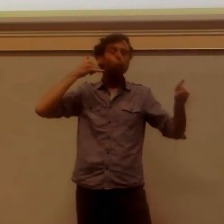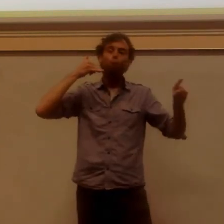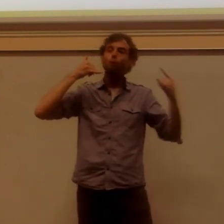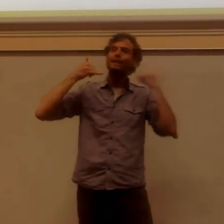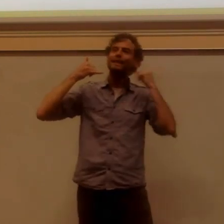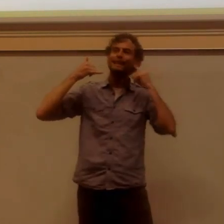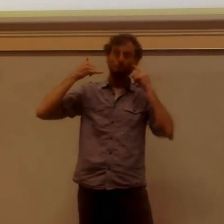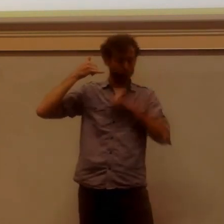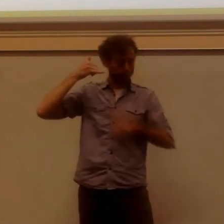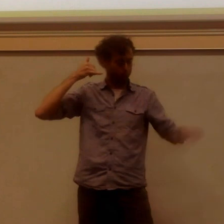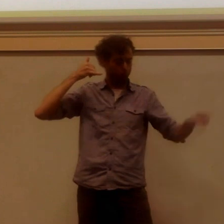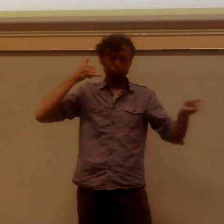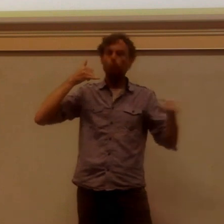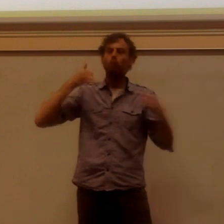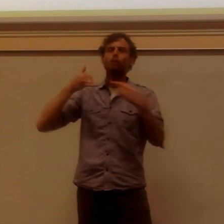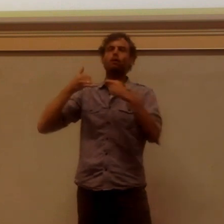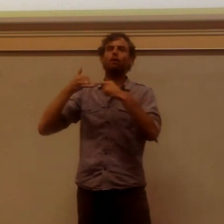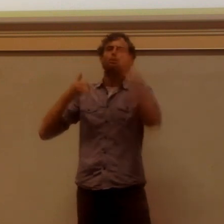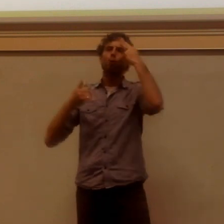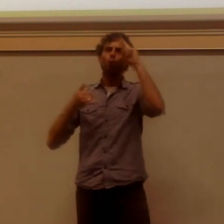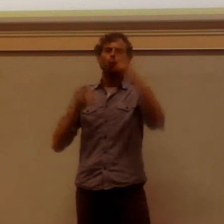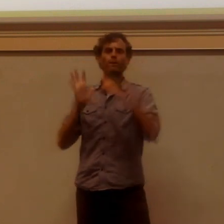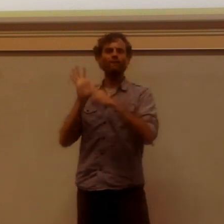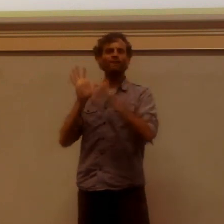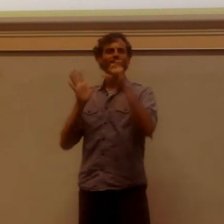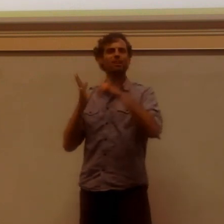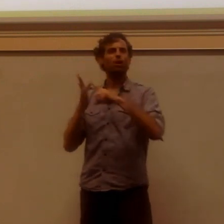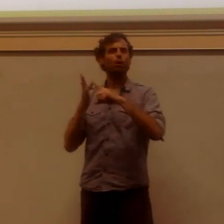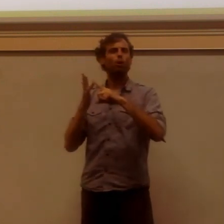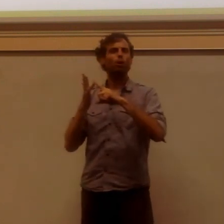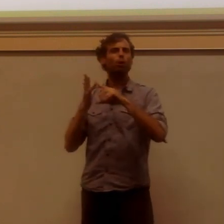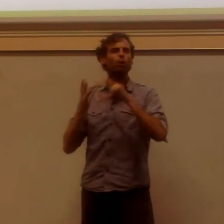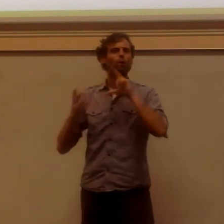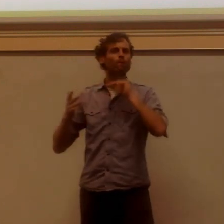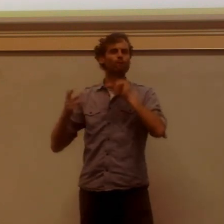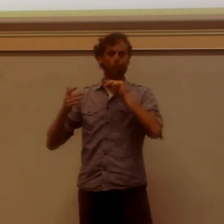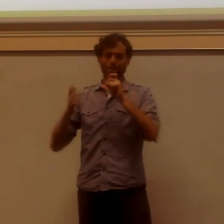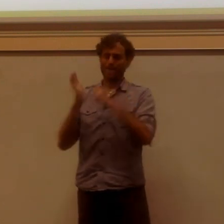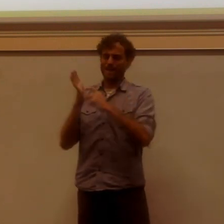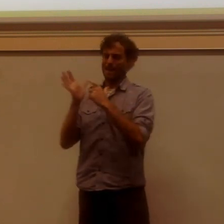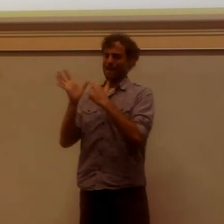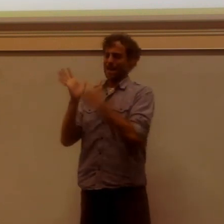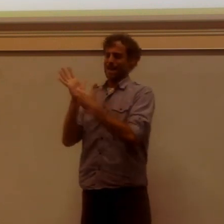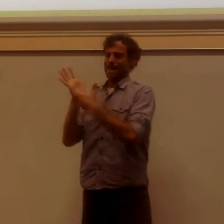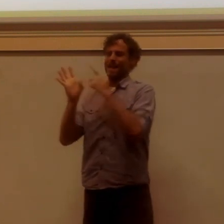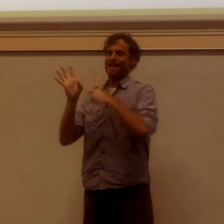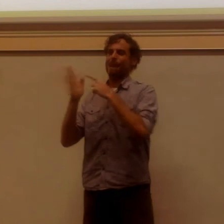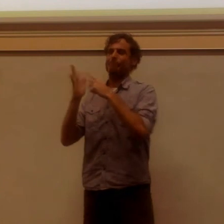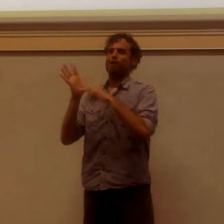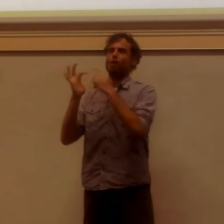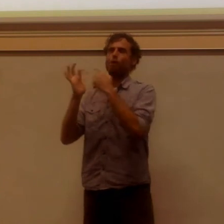So with a remote captioning service, when the deaf person is making the call, they're using what's called